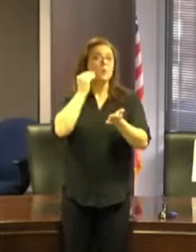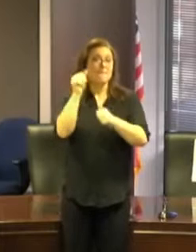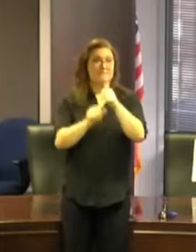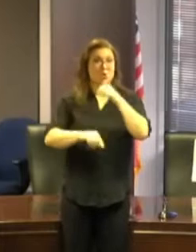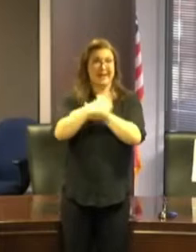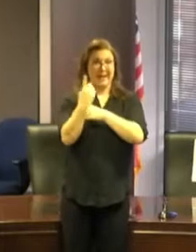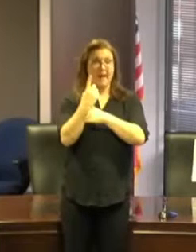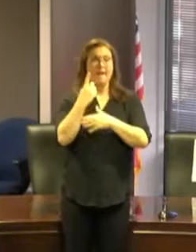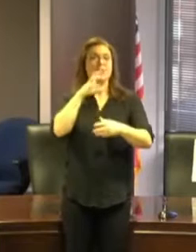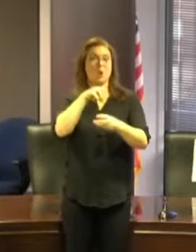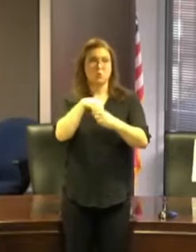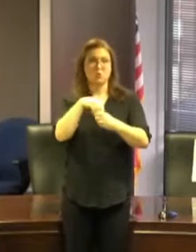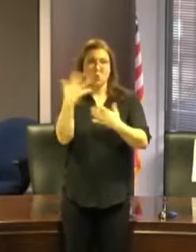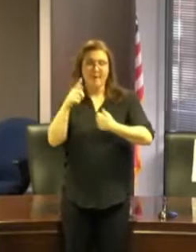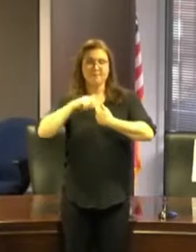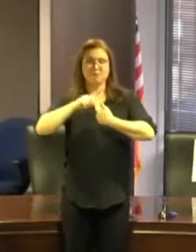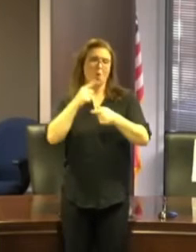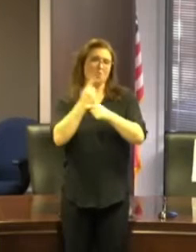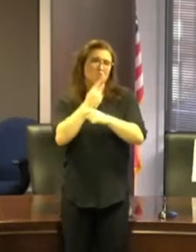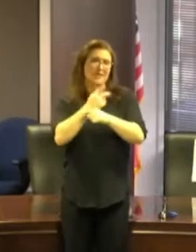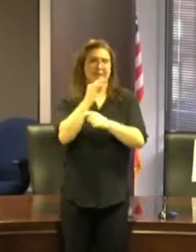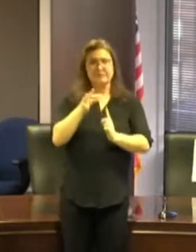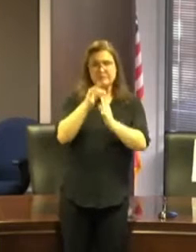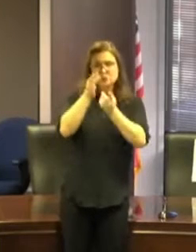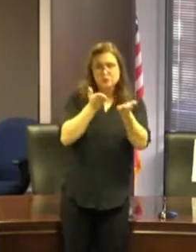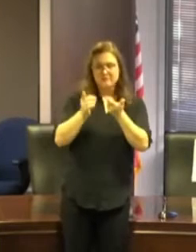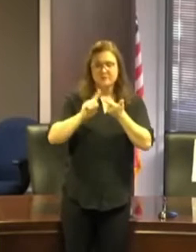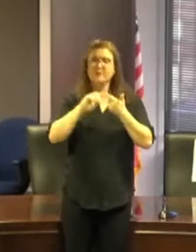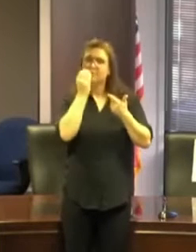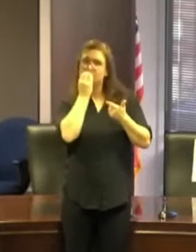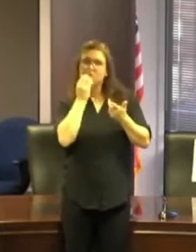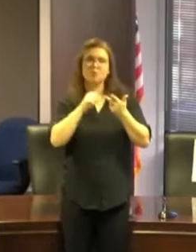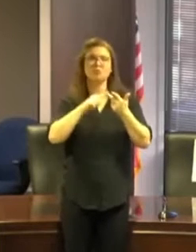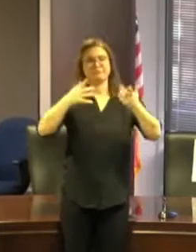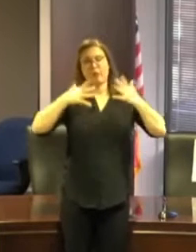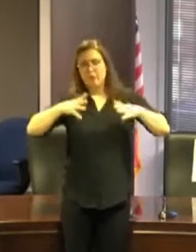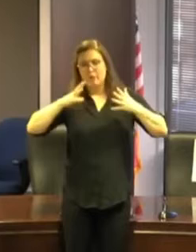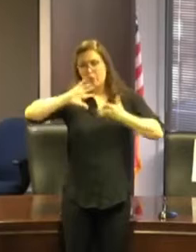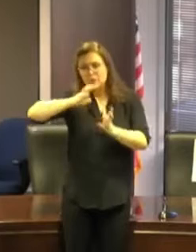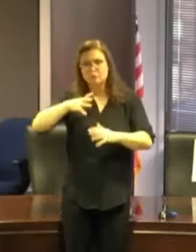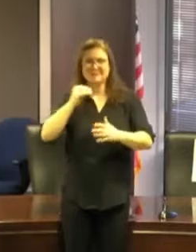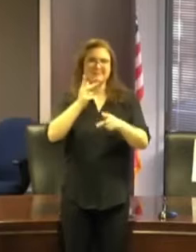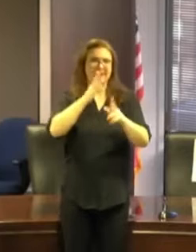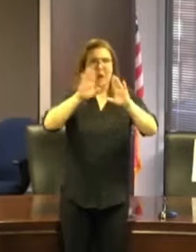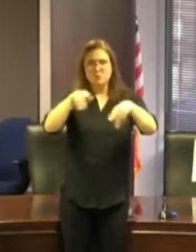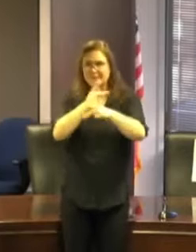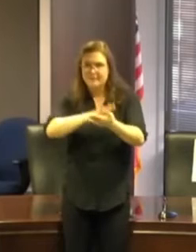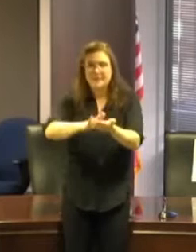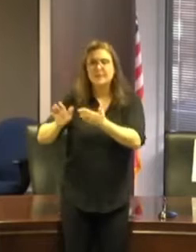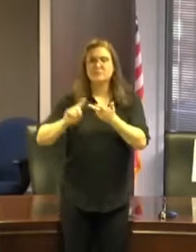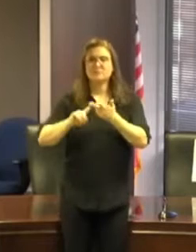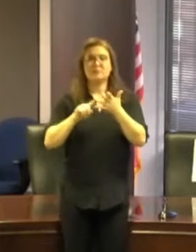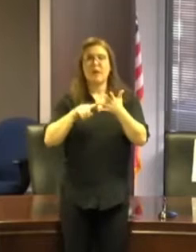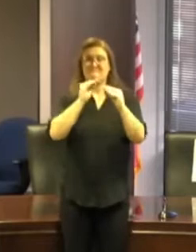components: routine and special services, dietary, laundry, housekeeping, maintenance of plant, admin in